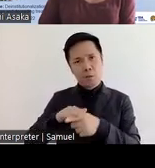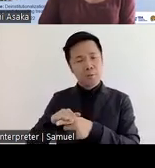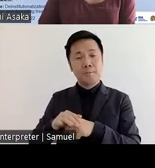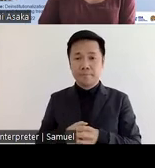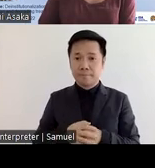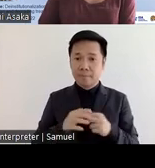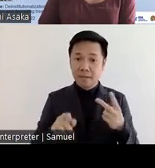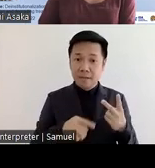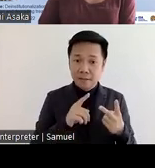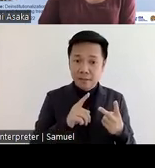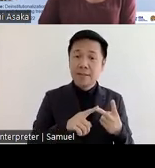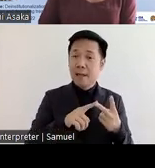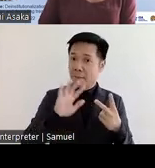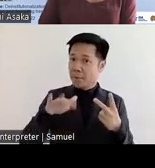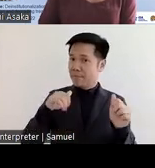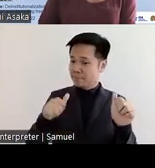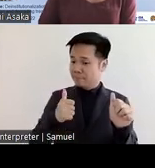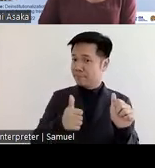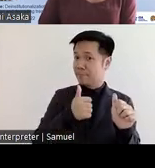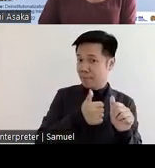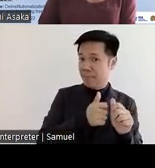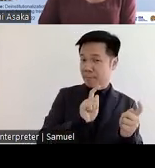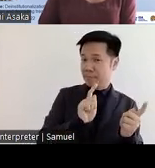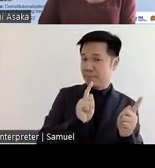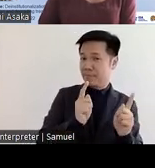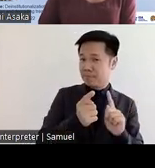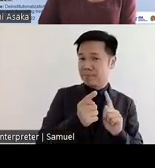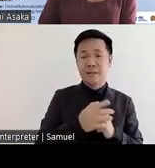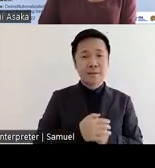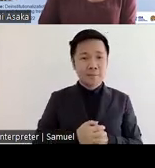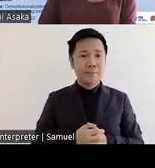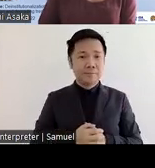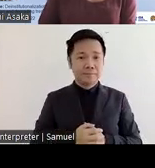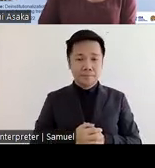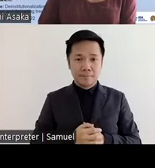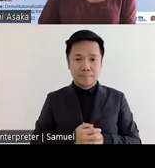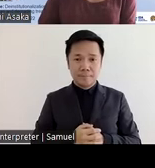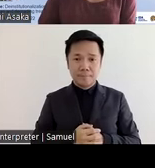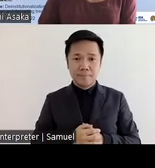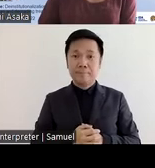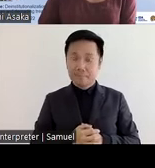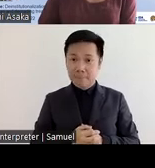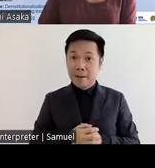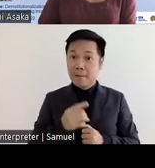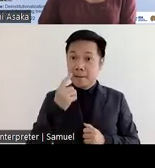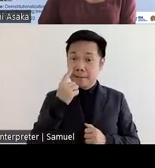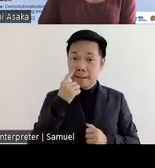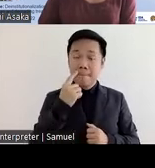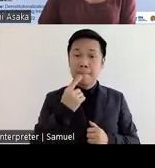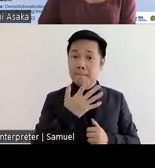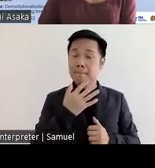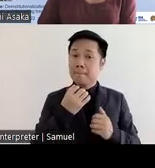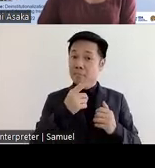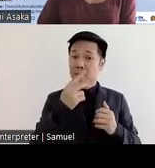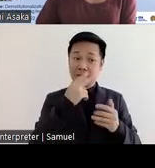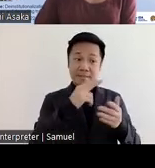is slowly catching up with some of this message. And we have United Nations Convention on